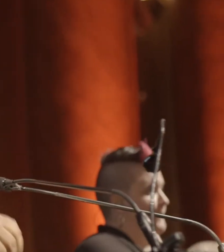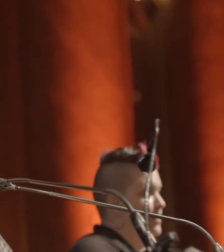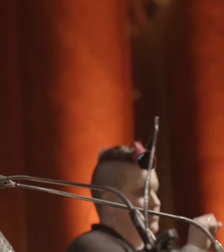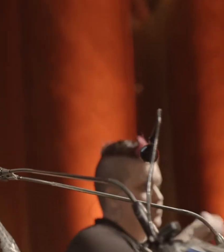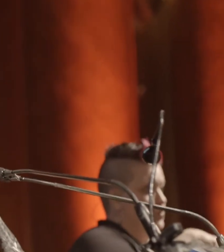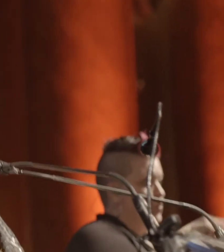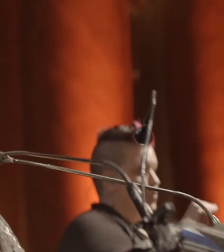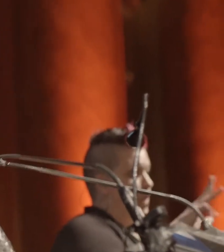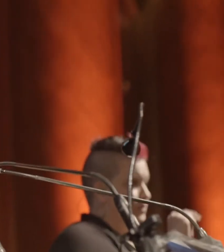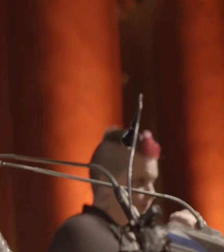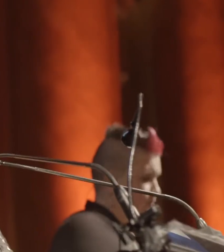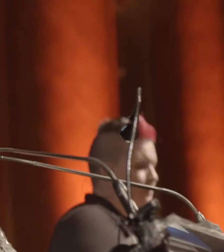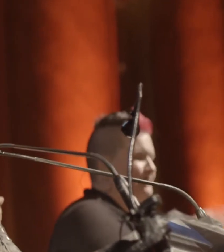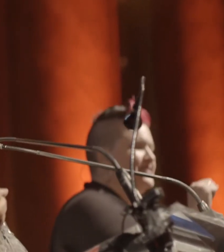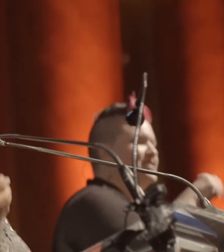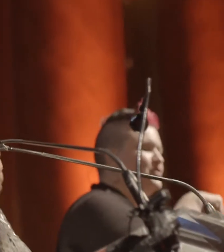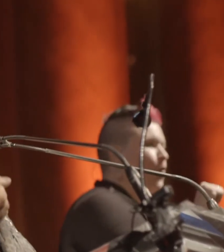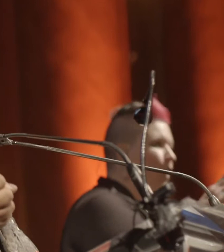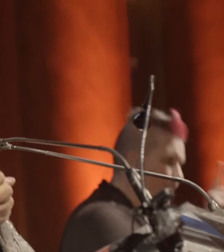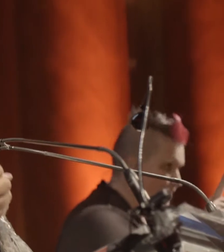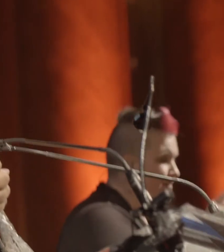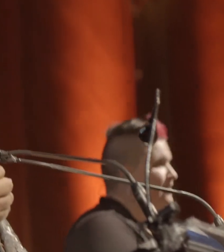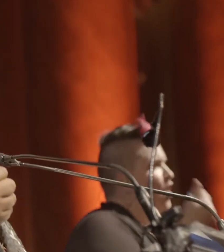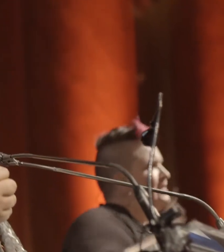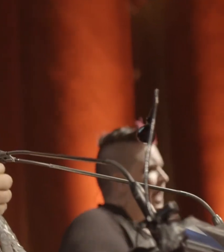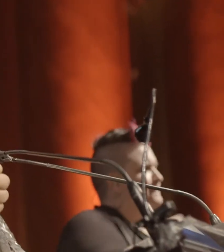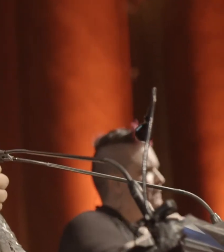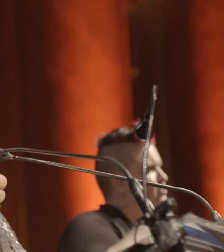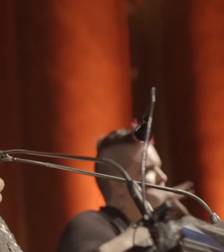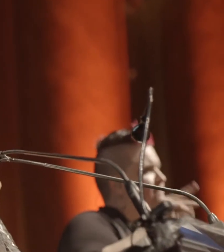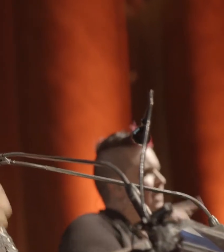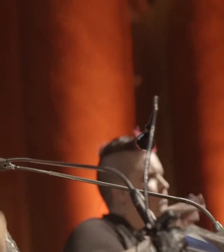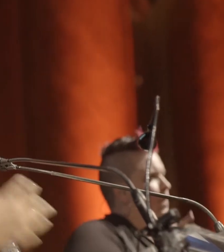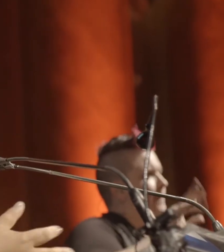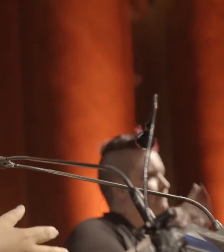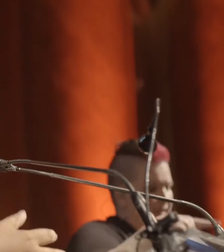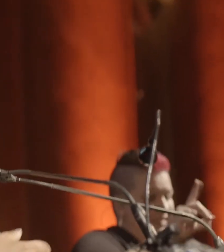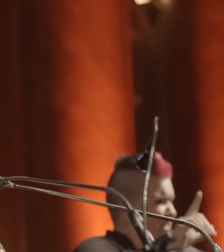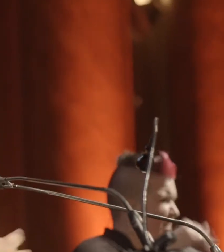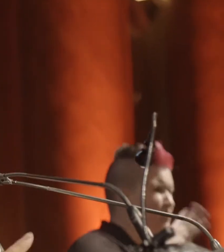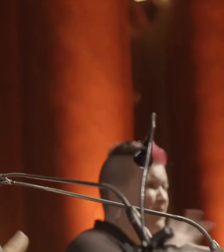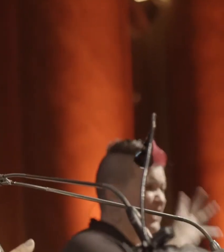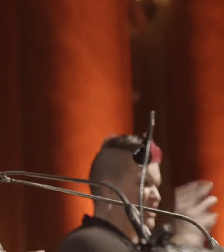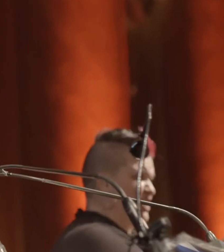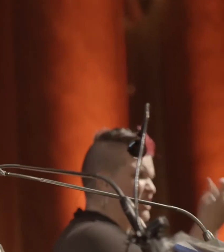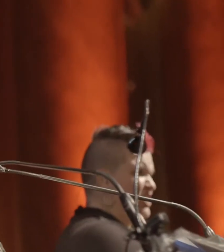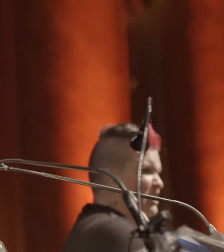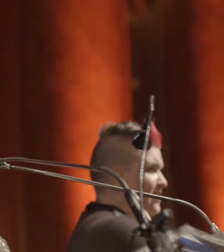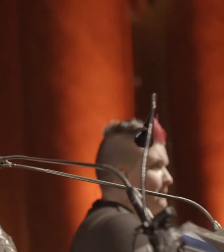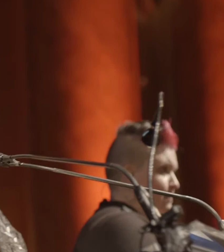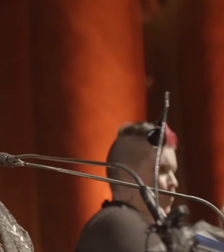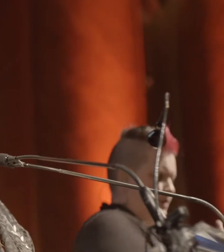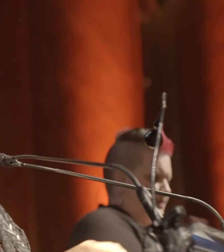these gang members of the NYPD who would terrorize people in the neighborhood that I